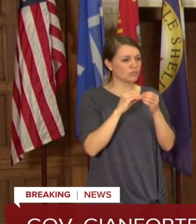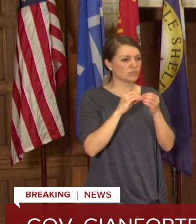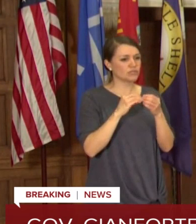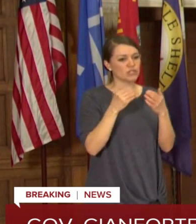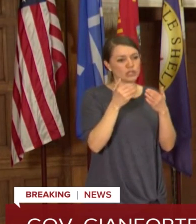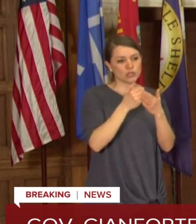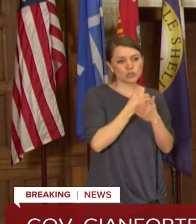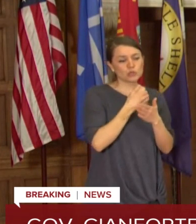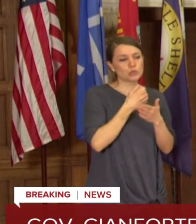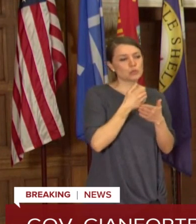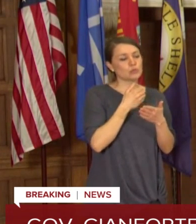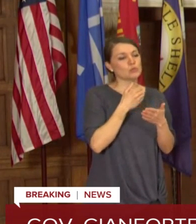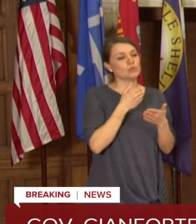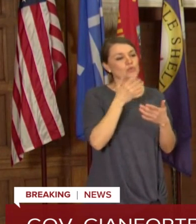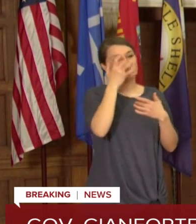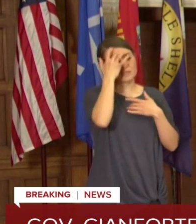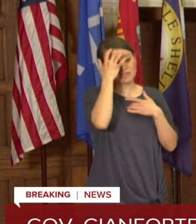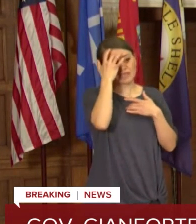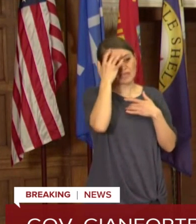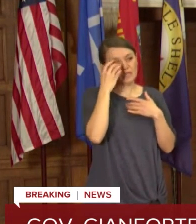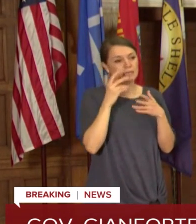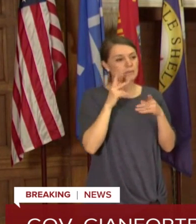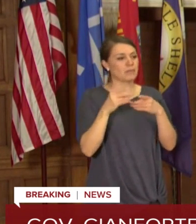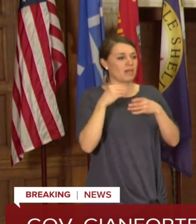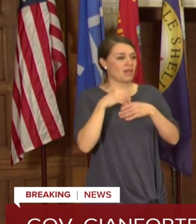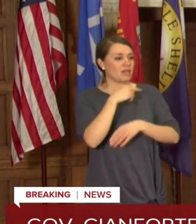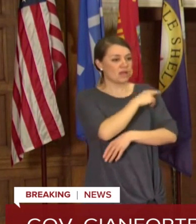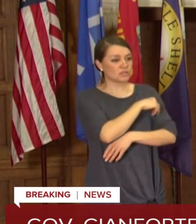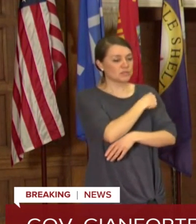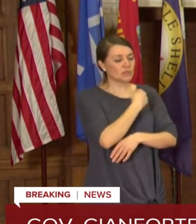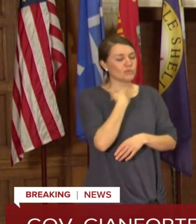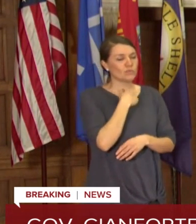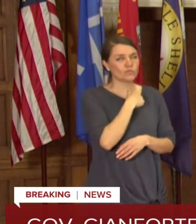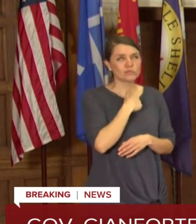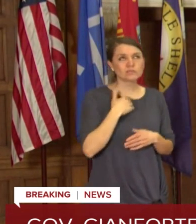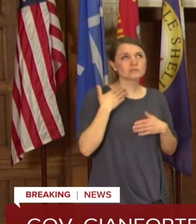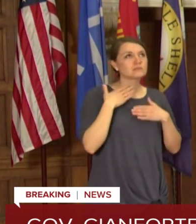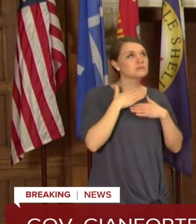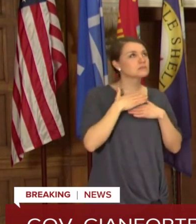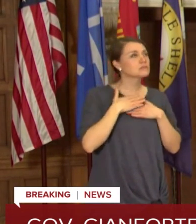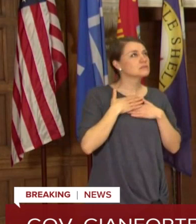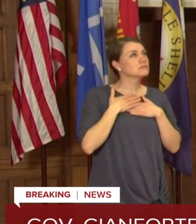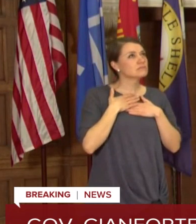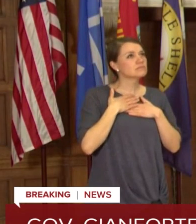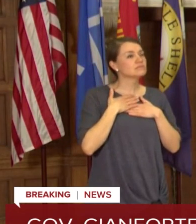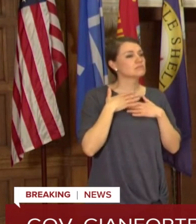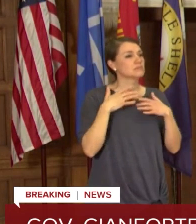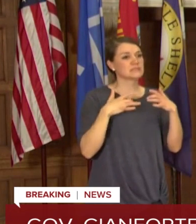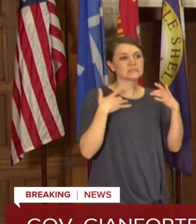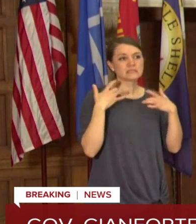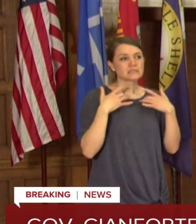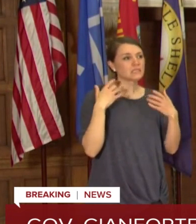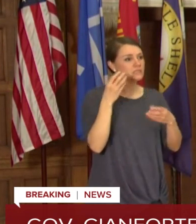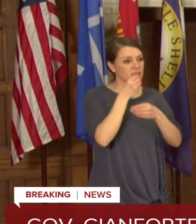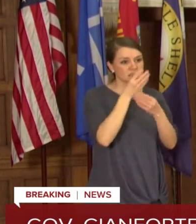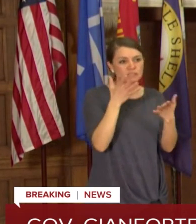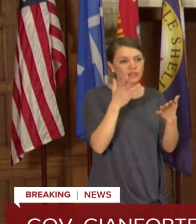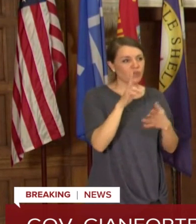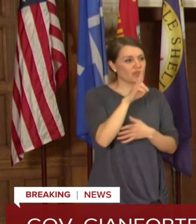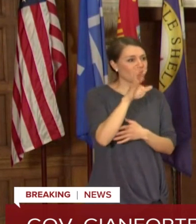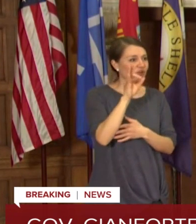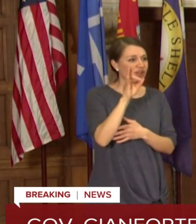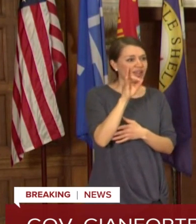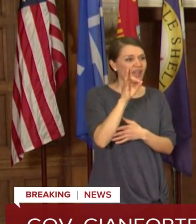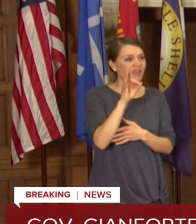infections, hospitalizations, and we're just pleased to share the news with you today that, again, 39 counties, single digits,